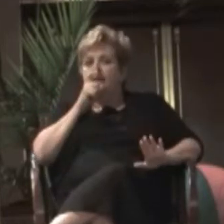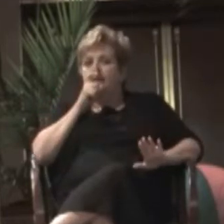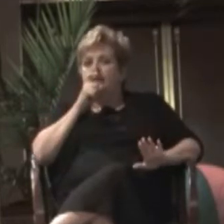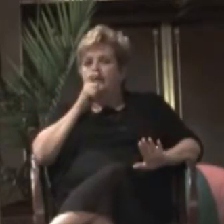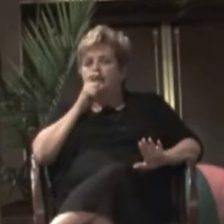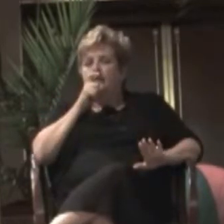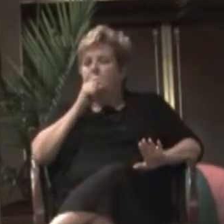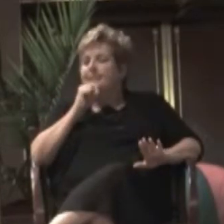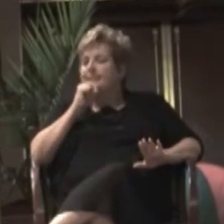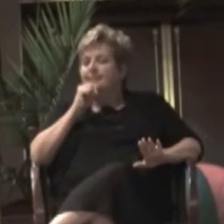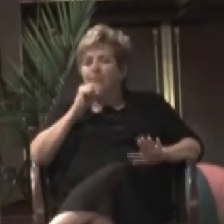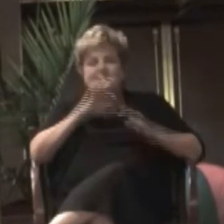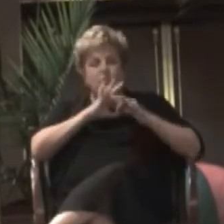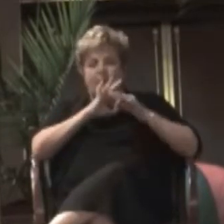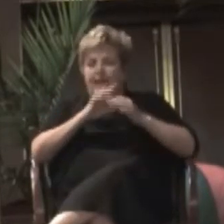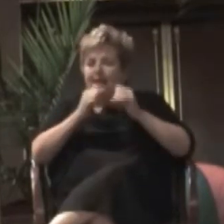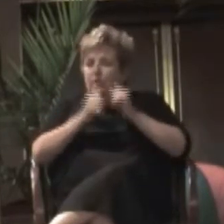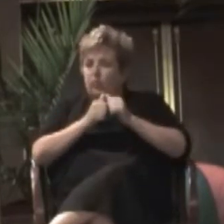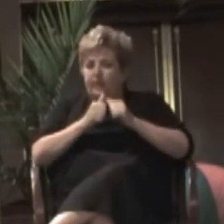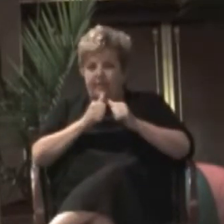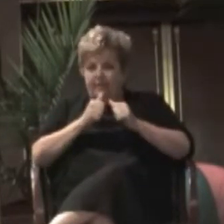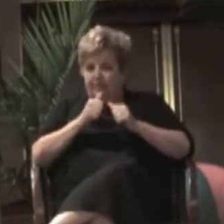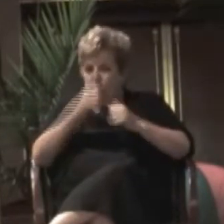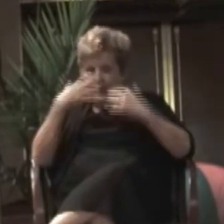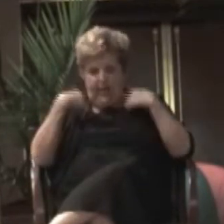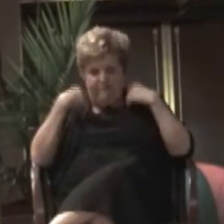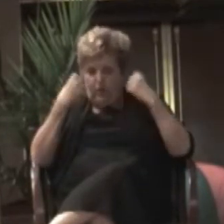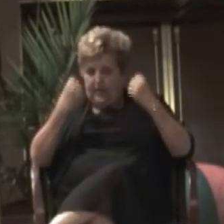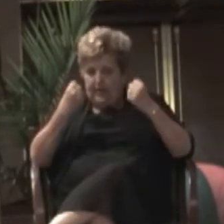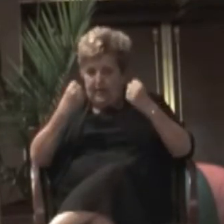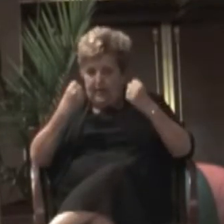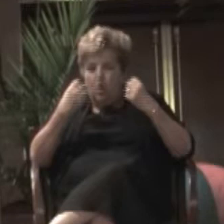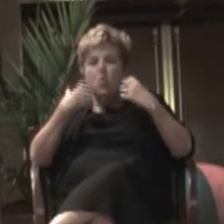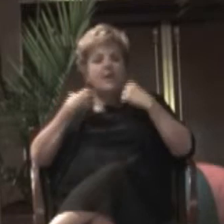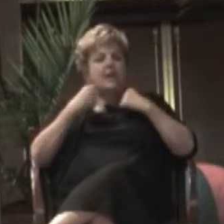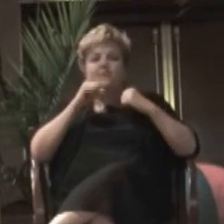had to do that was the last drink. Recovery started a few months later, on February 2nd.